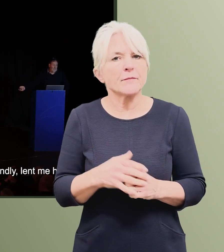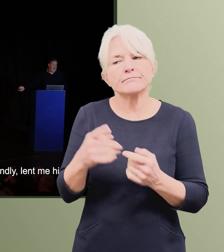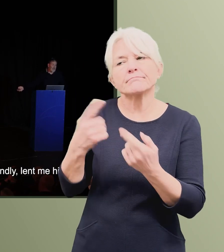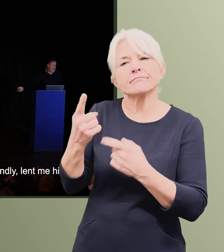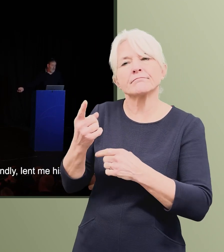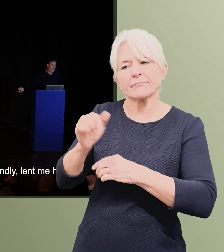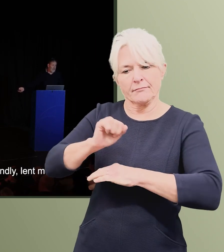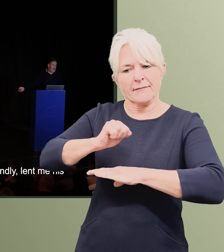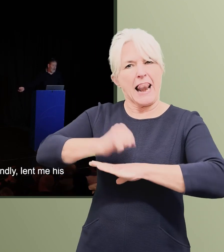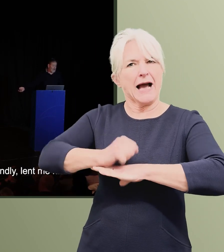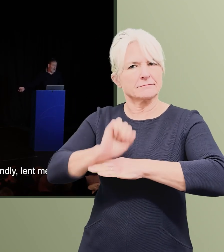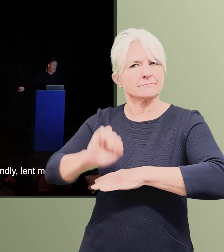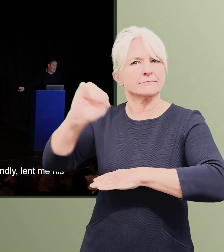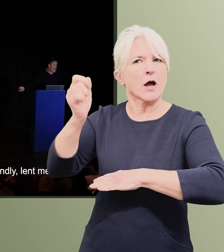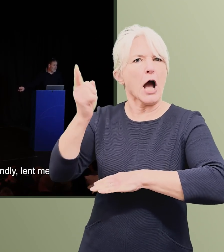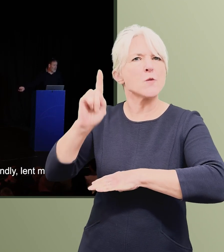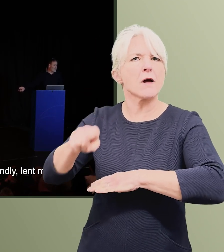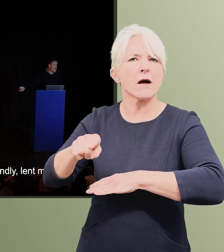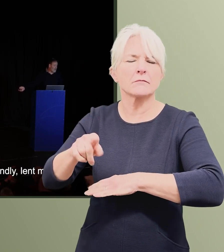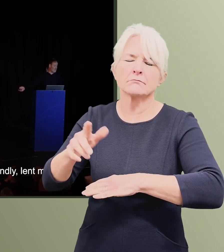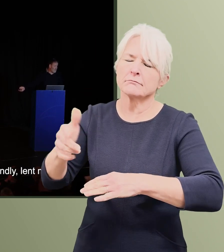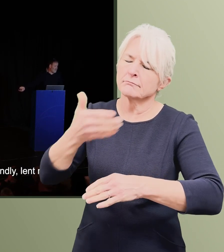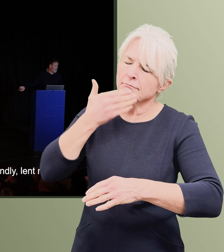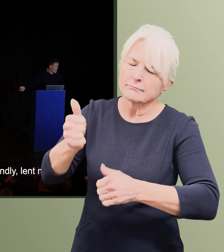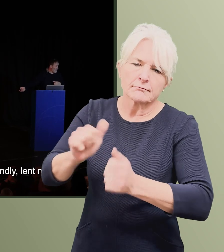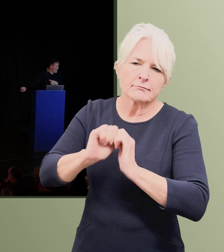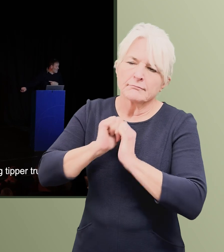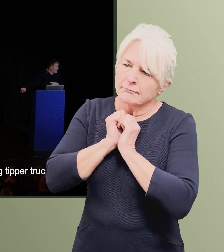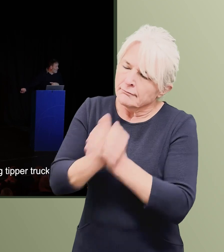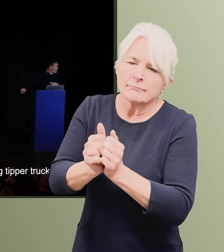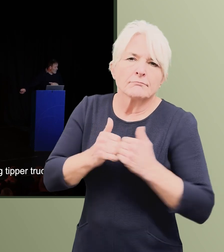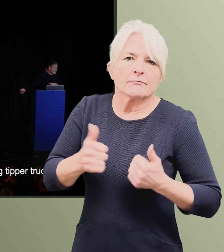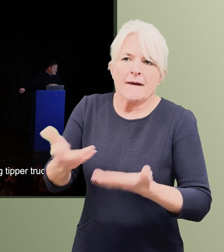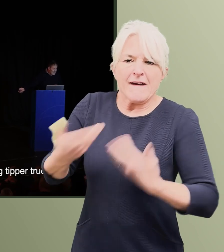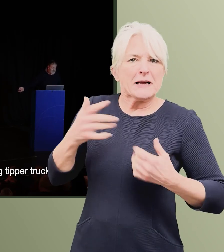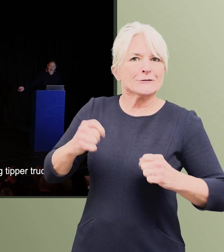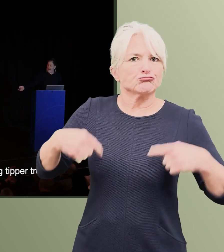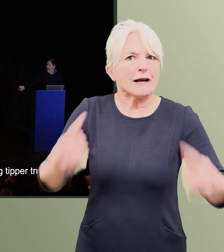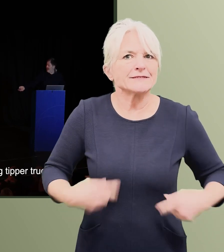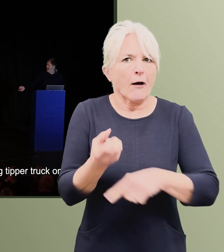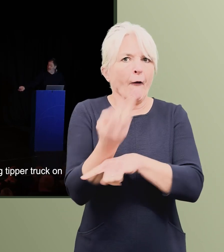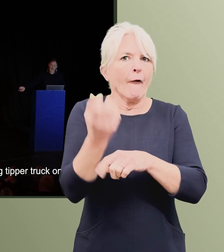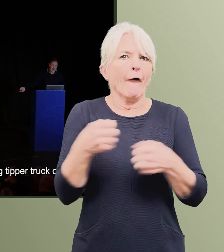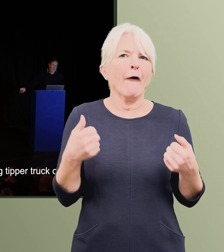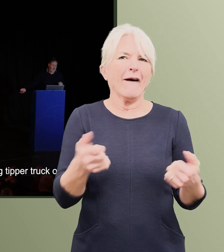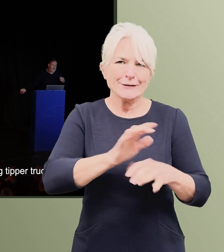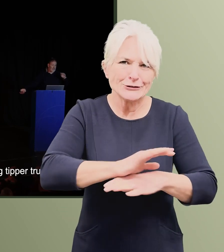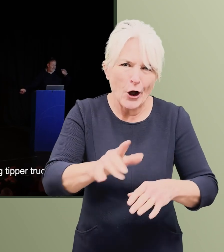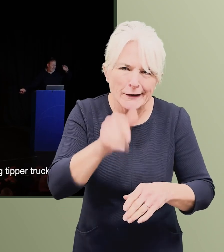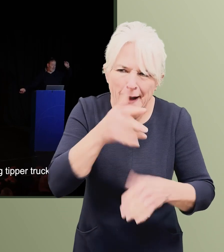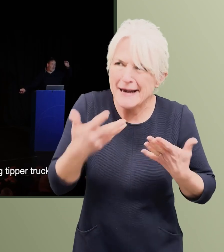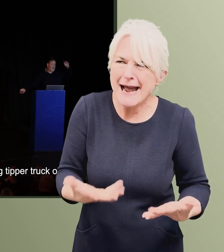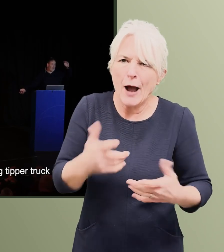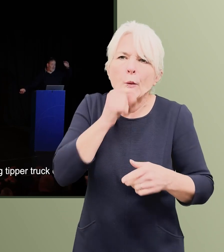got the landowner very kindly lent me his tractor. This is not a drone. This is before drones. Lent me his tractor with a